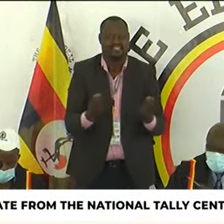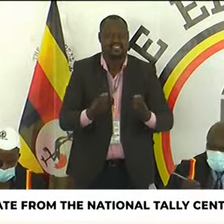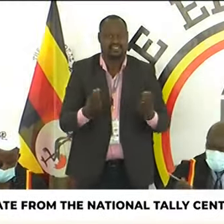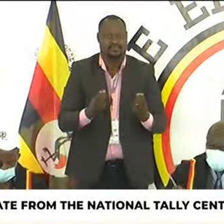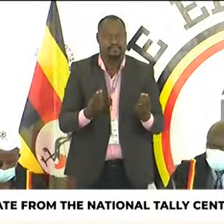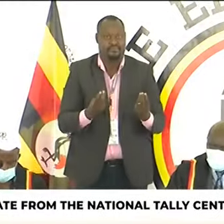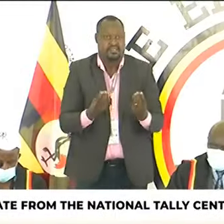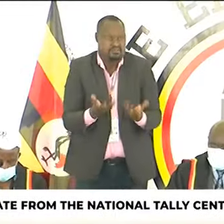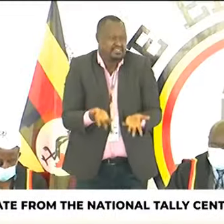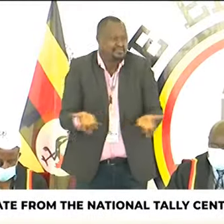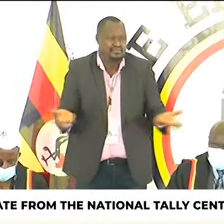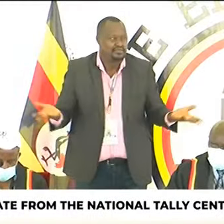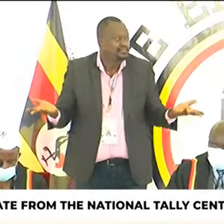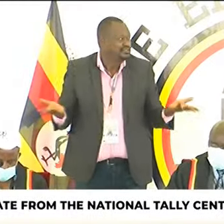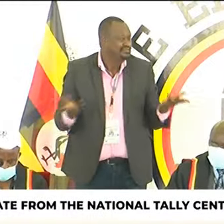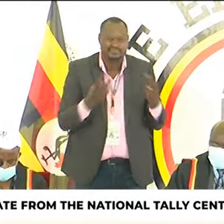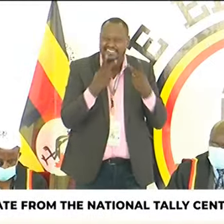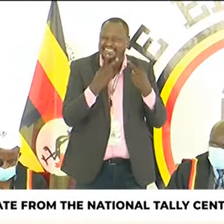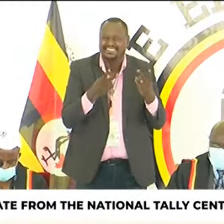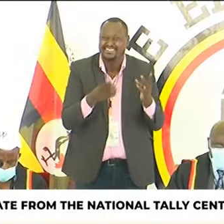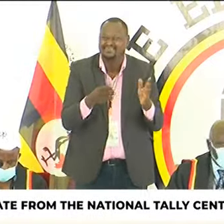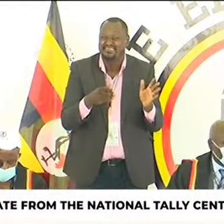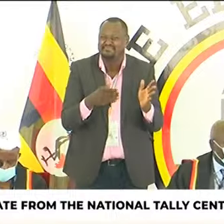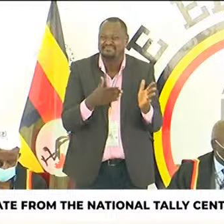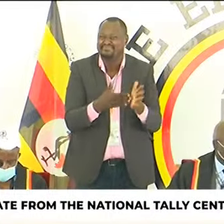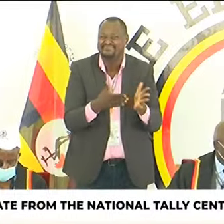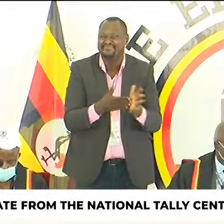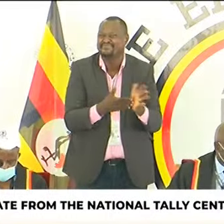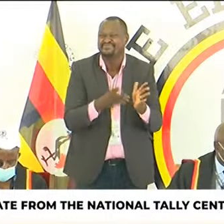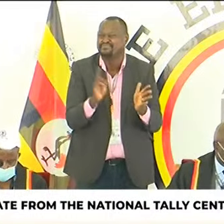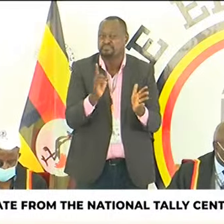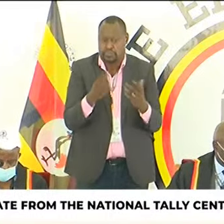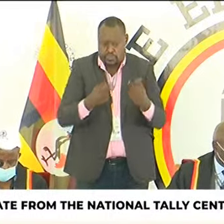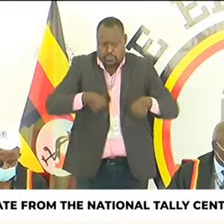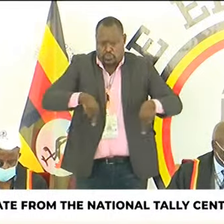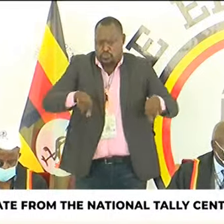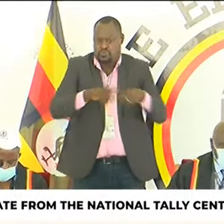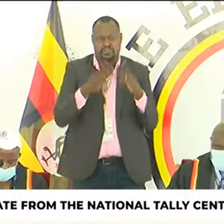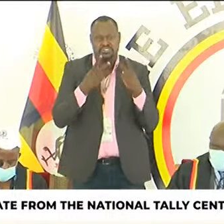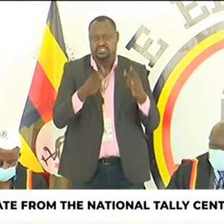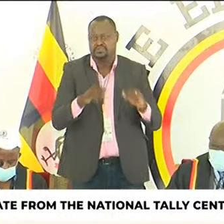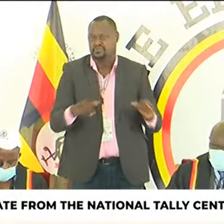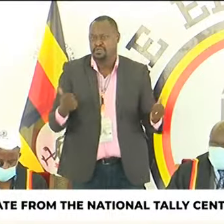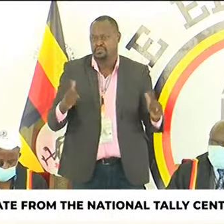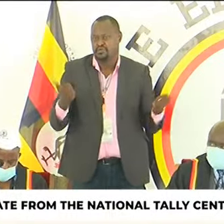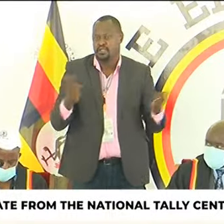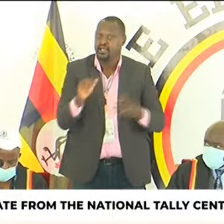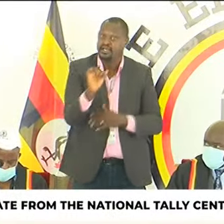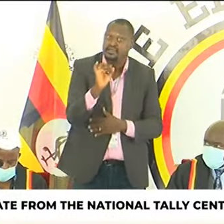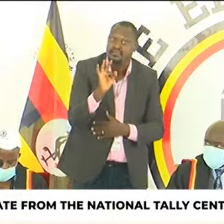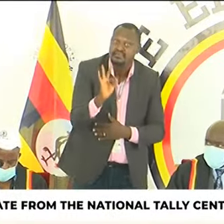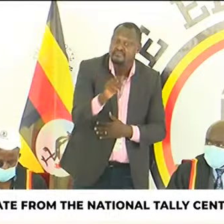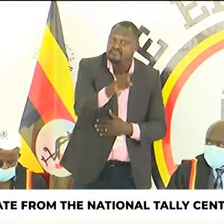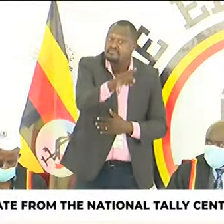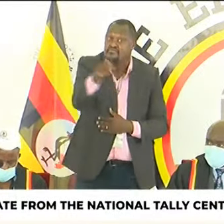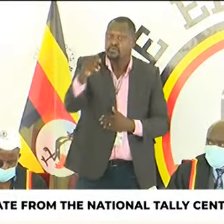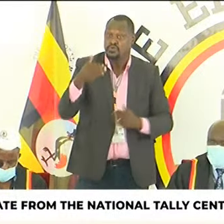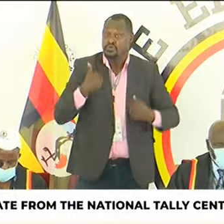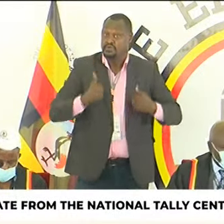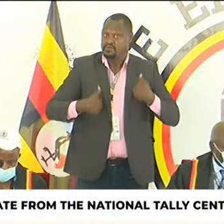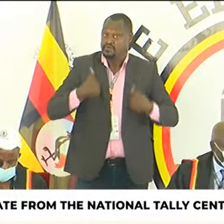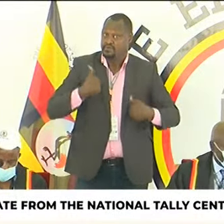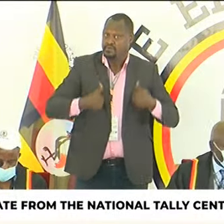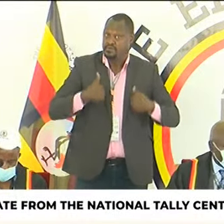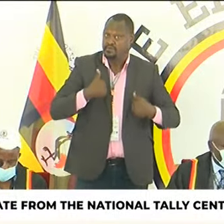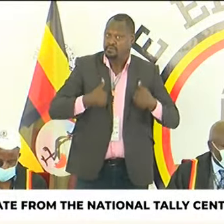I do not see why that should really be a problem from our perspective. If any presidential candidate